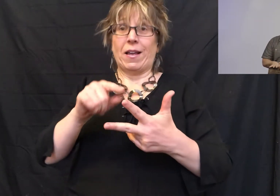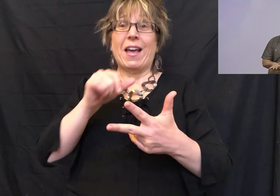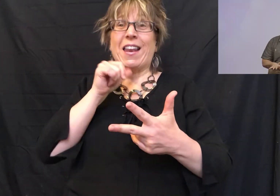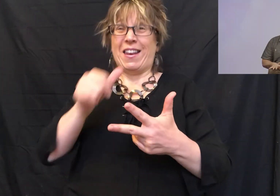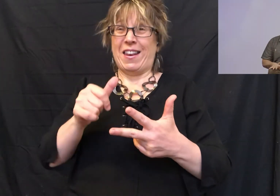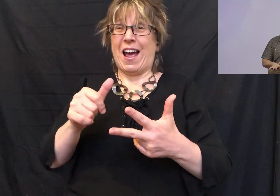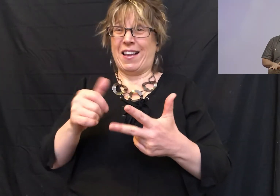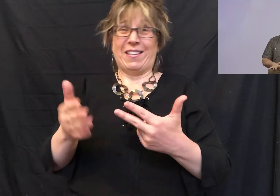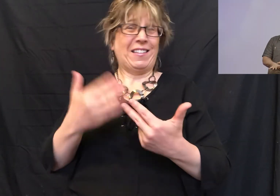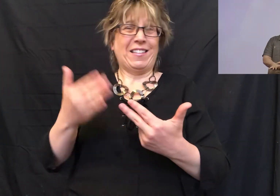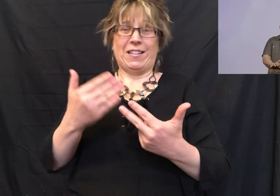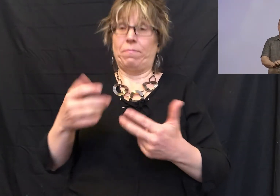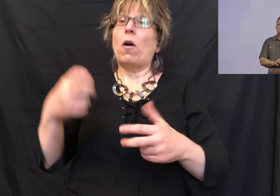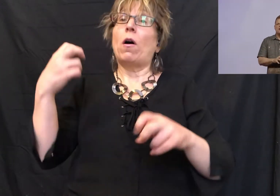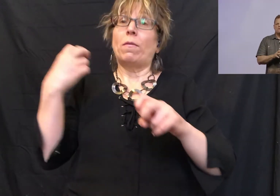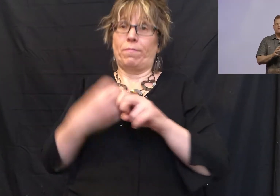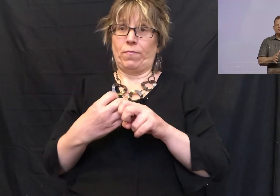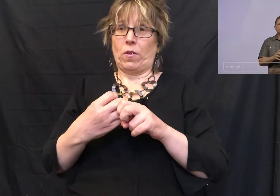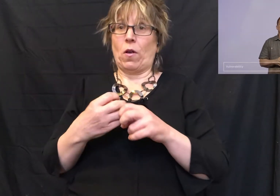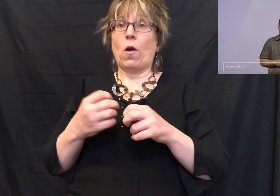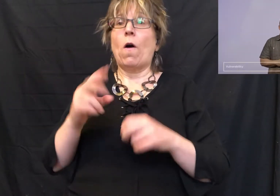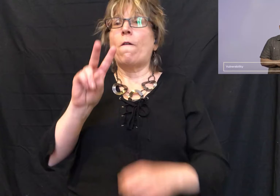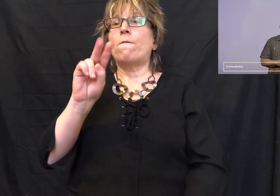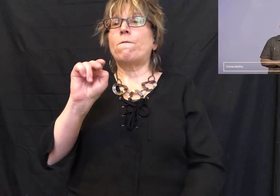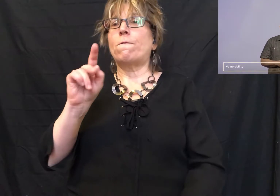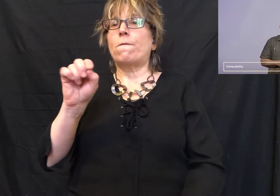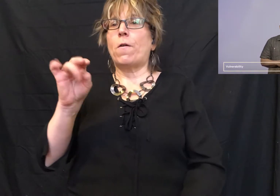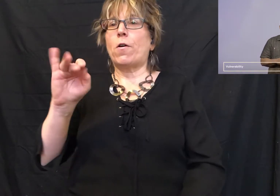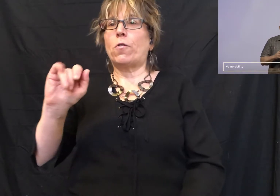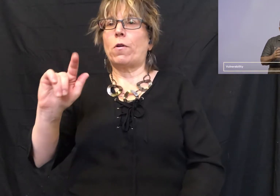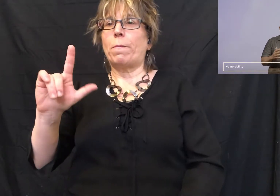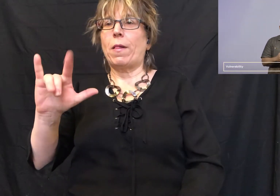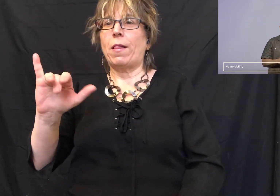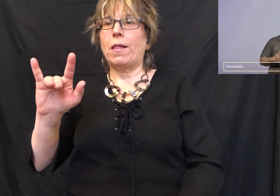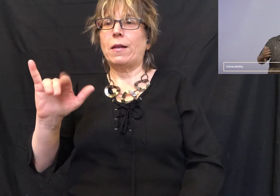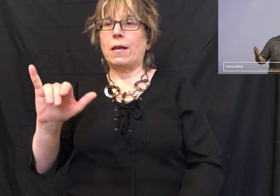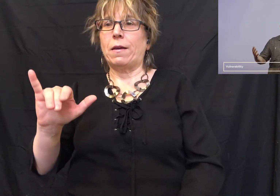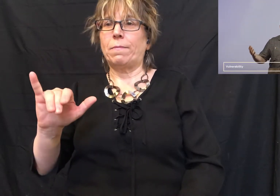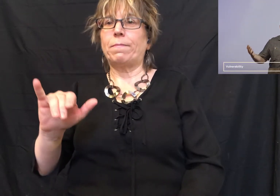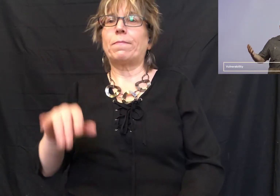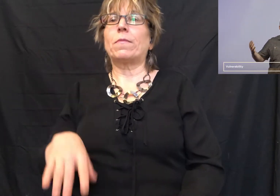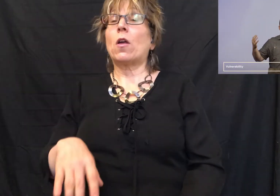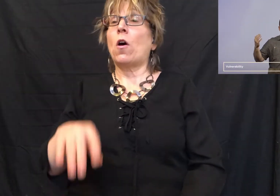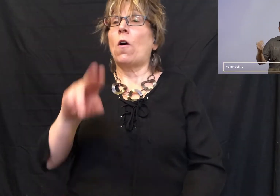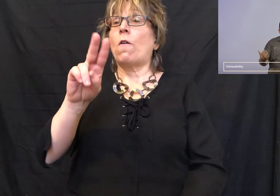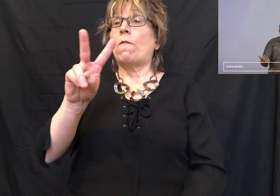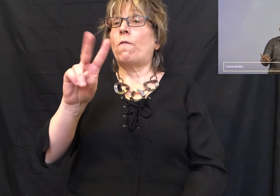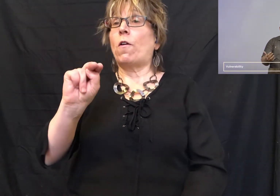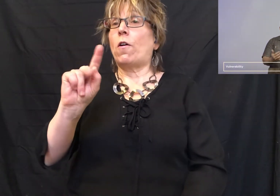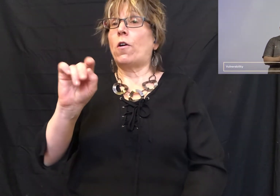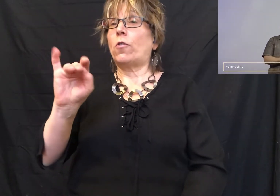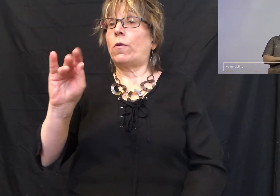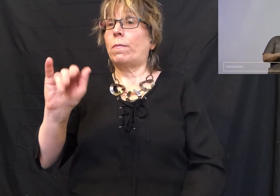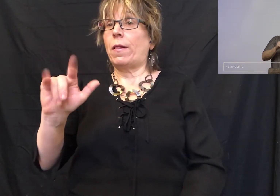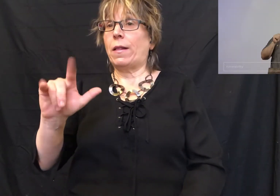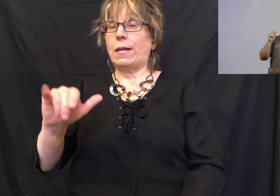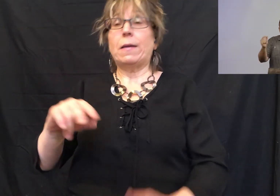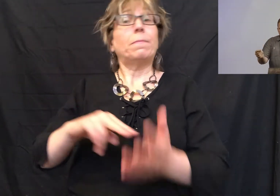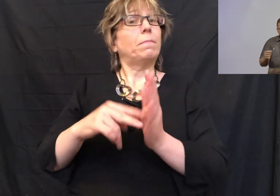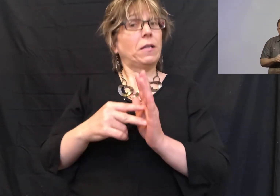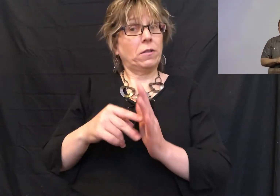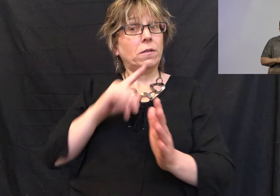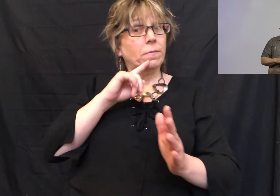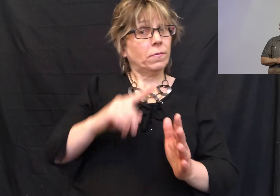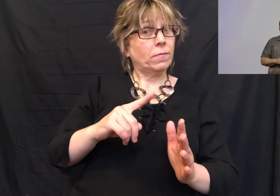up. This one's going to be difficult. Vulnerability. Vulnerability. Just say it with me. Come on. Vulnerability. To